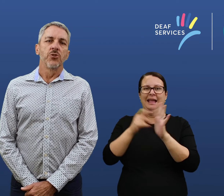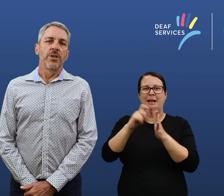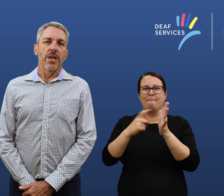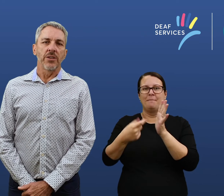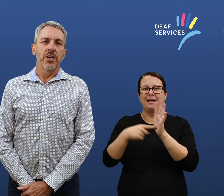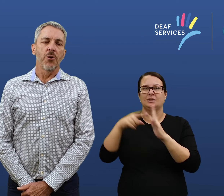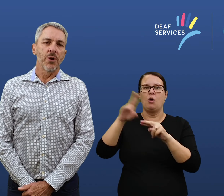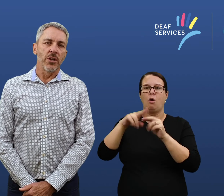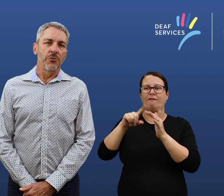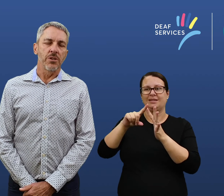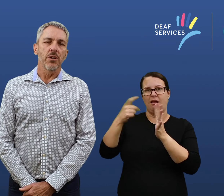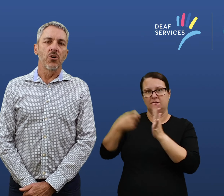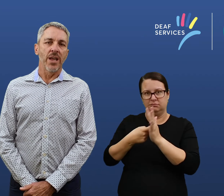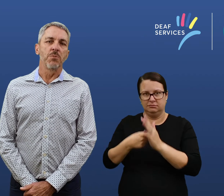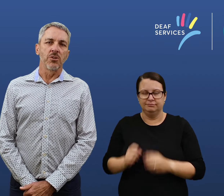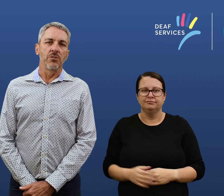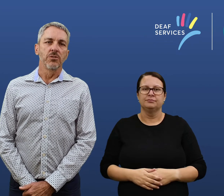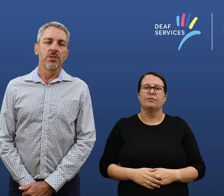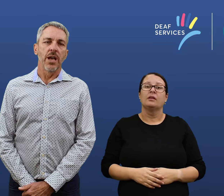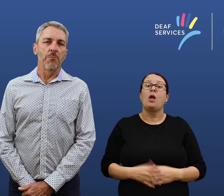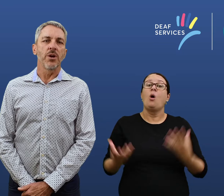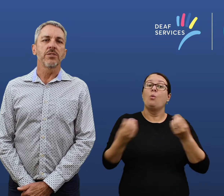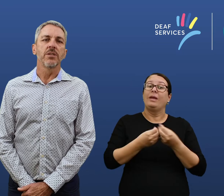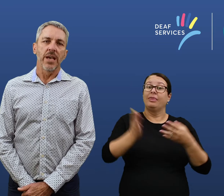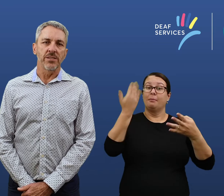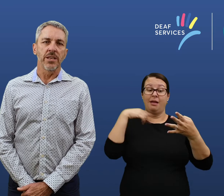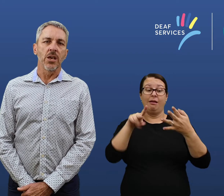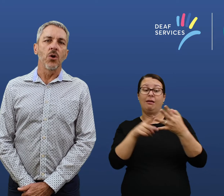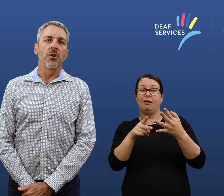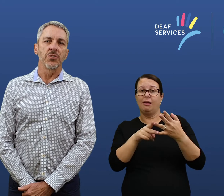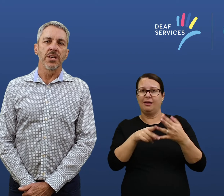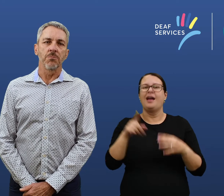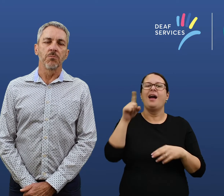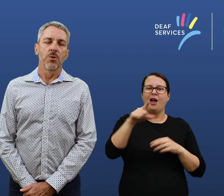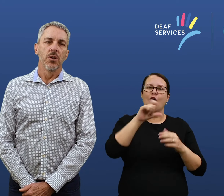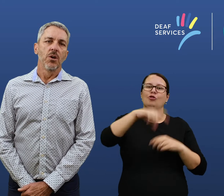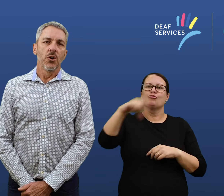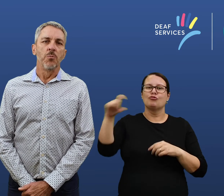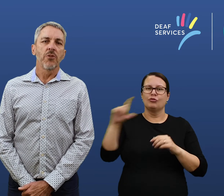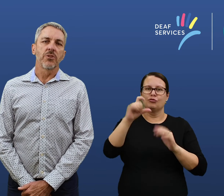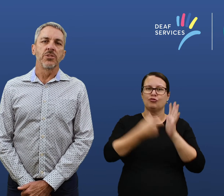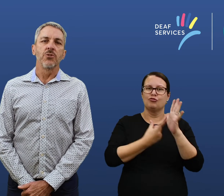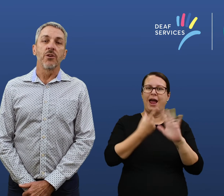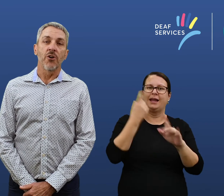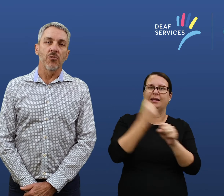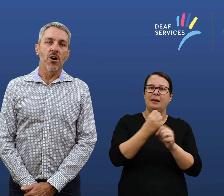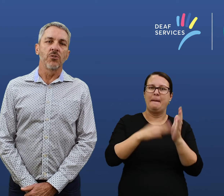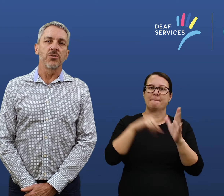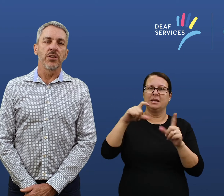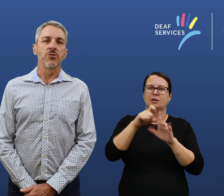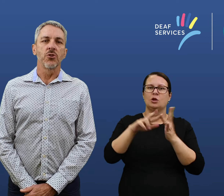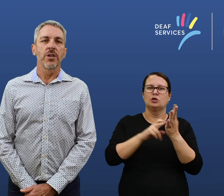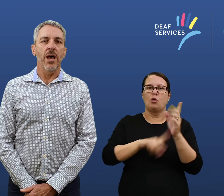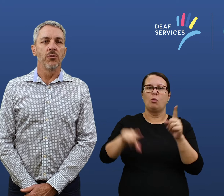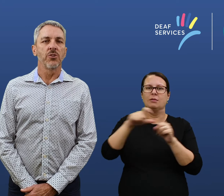They join our Chief Operating Officer, Craig McDonald, and Brett as CEO on the team, who both continue their vital roles